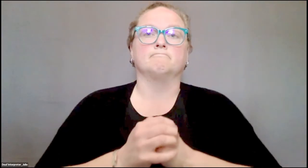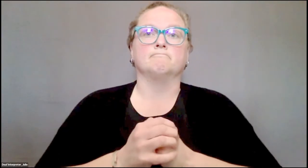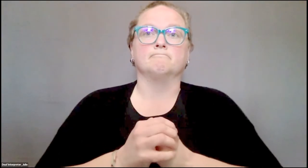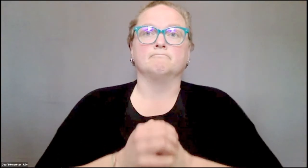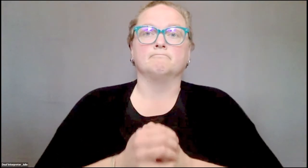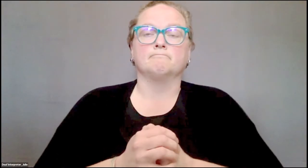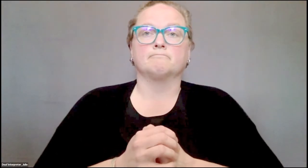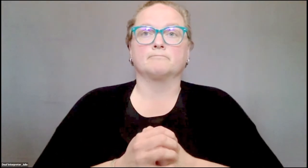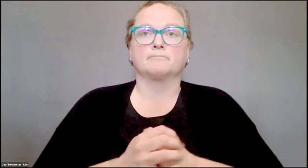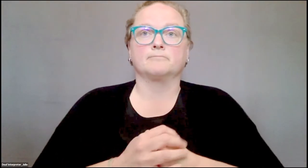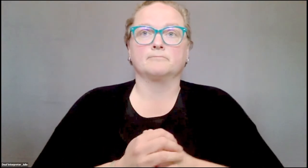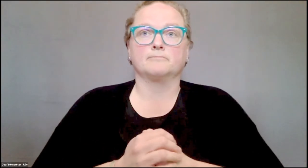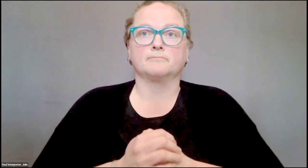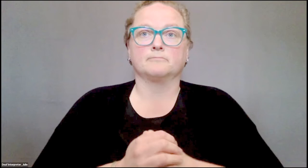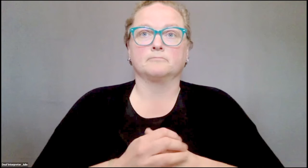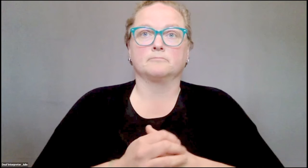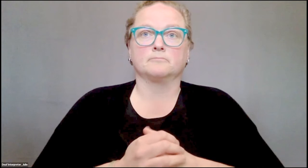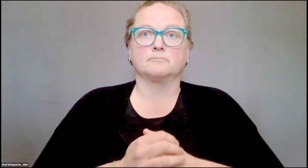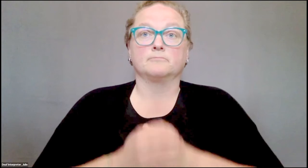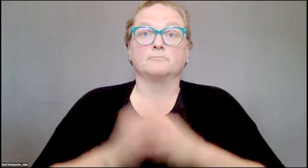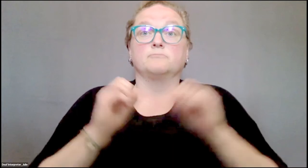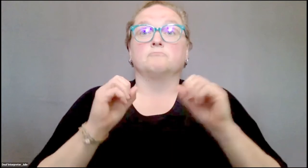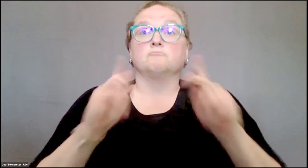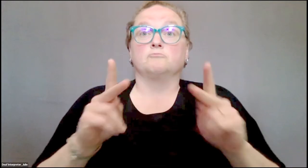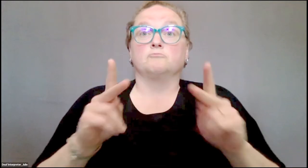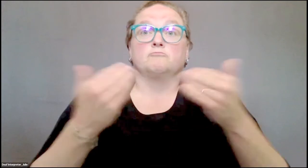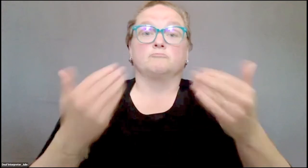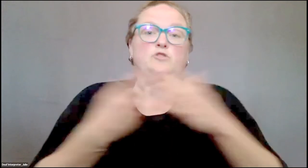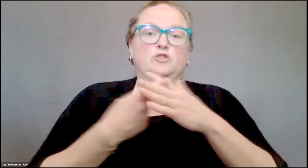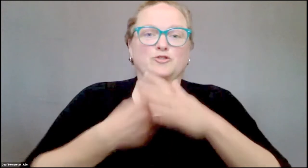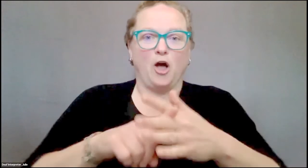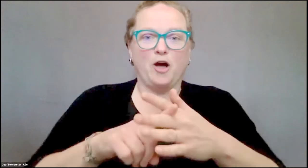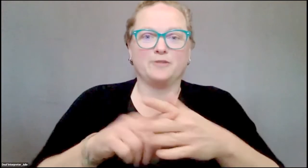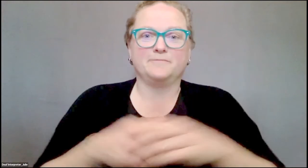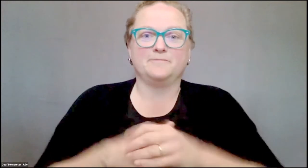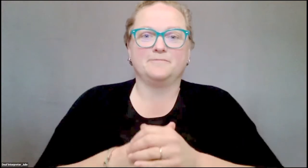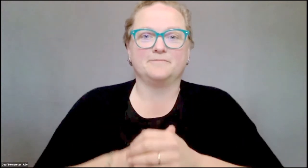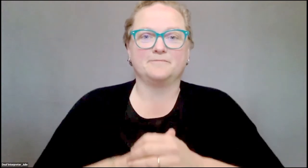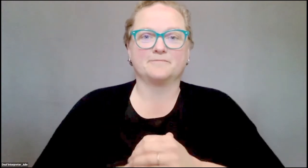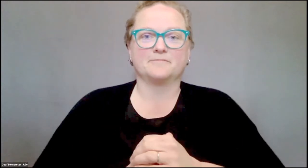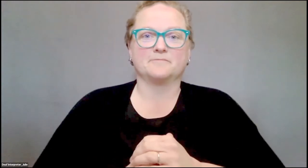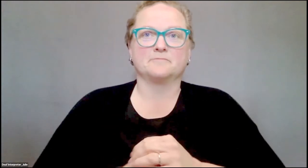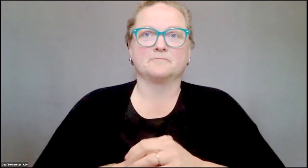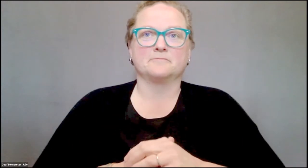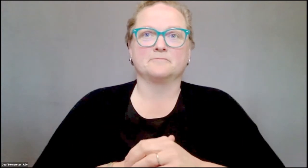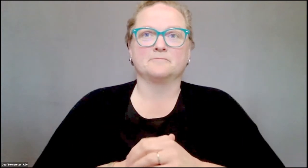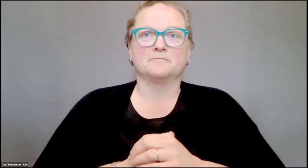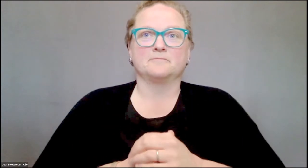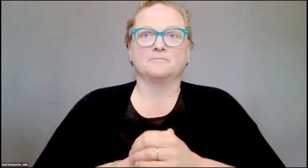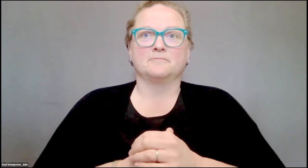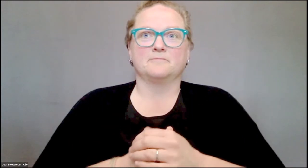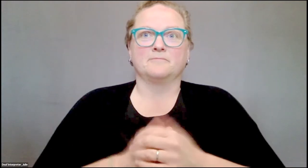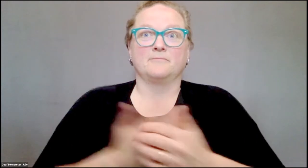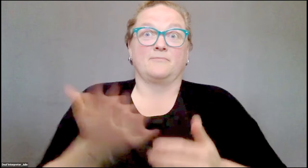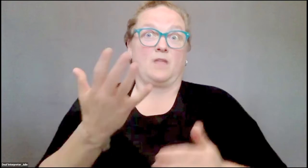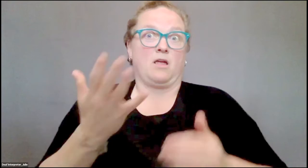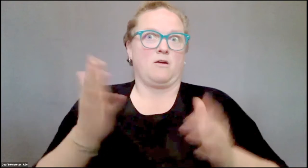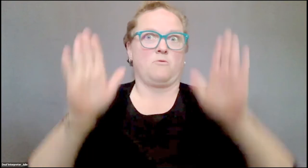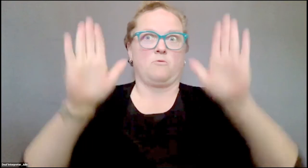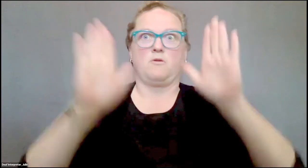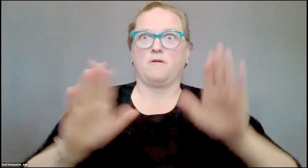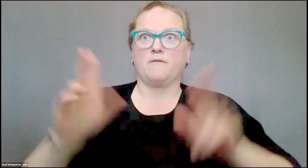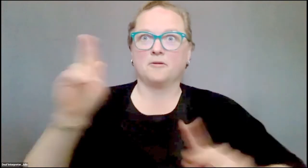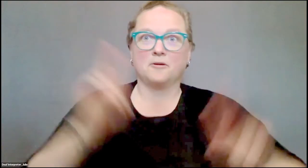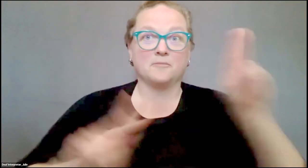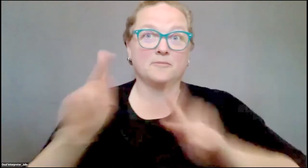All right, let's get started. Tonight, we're joined by 5 wonderful folks who work with children and families in a